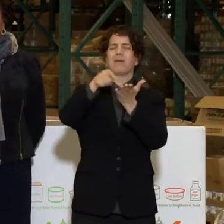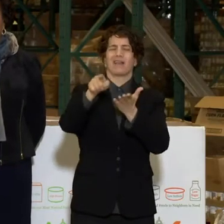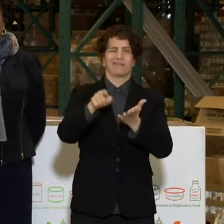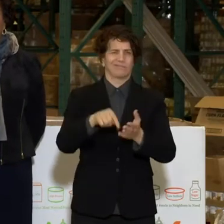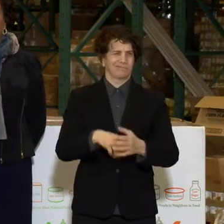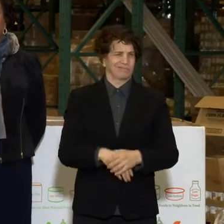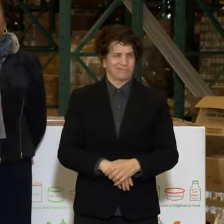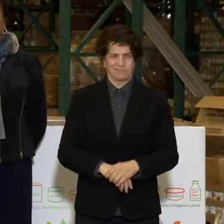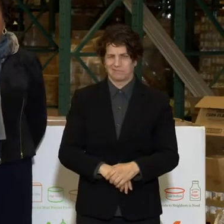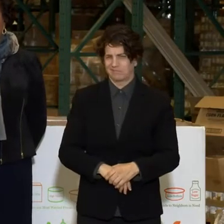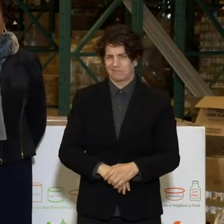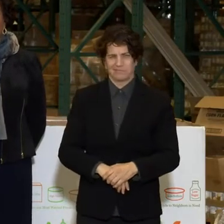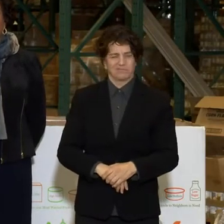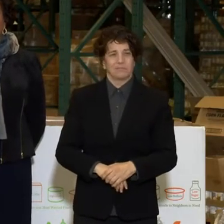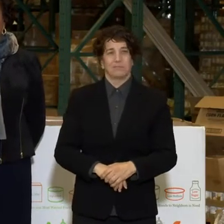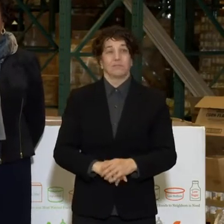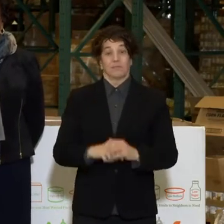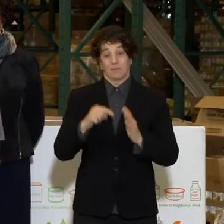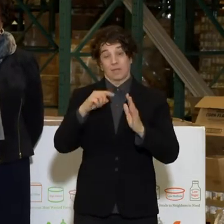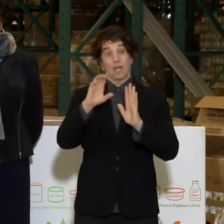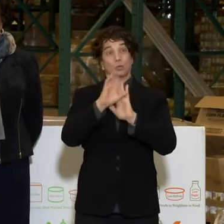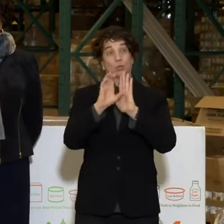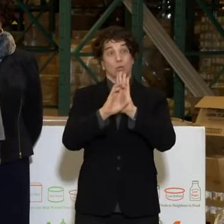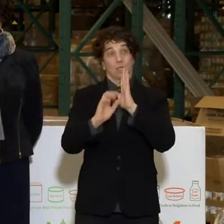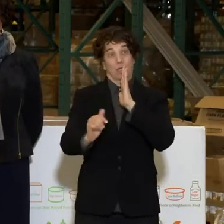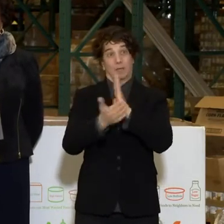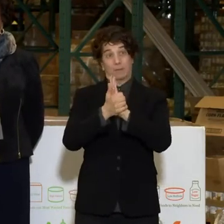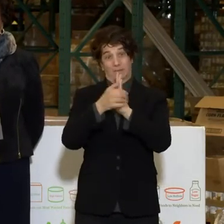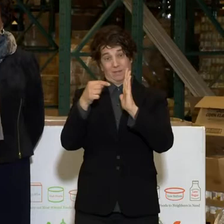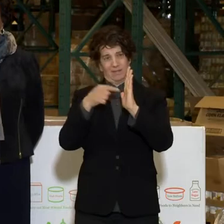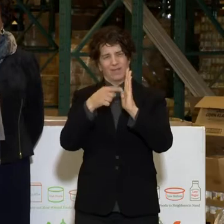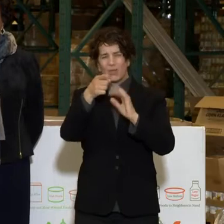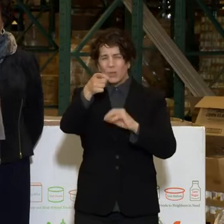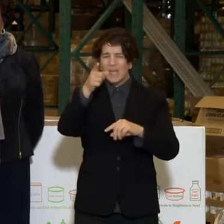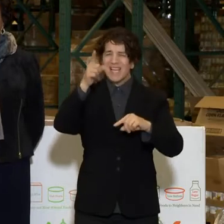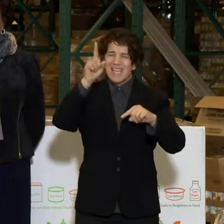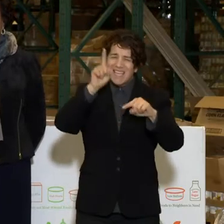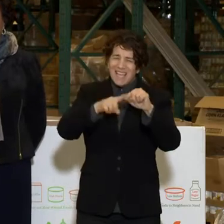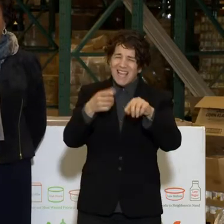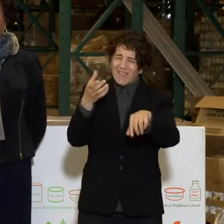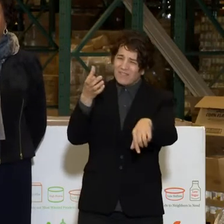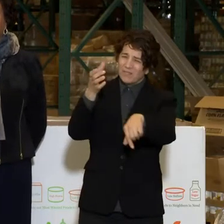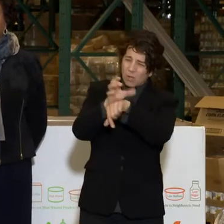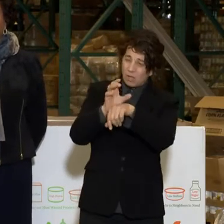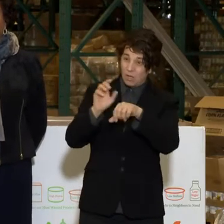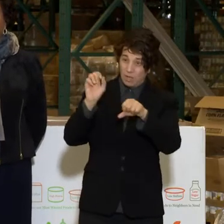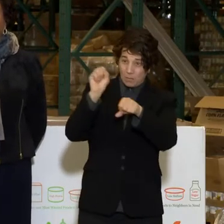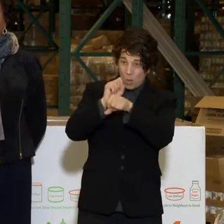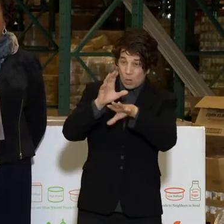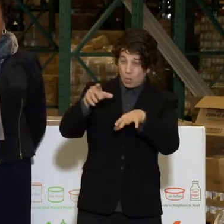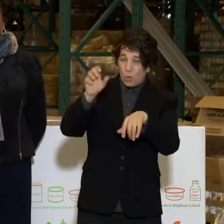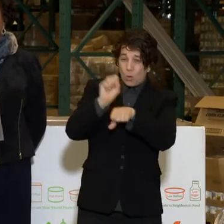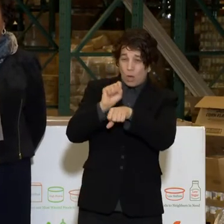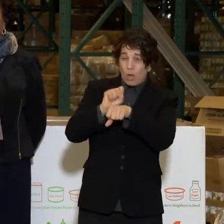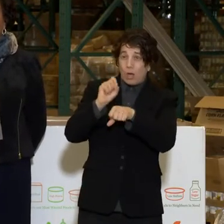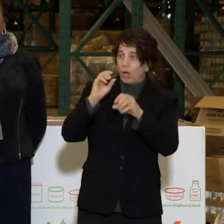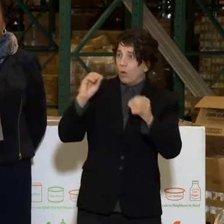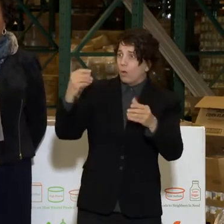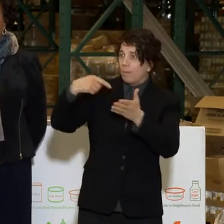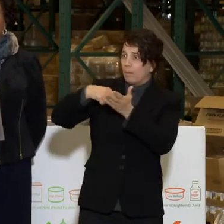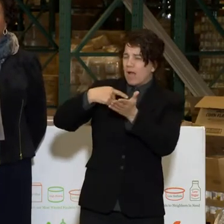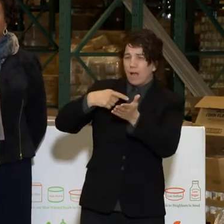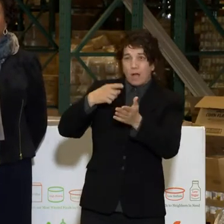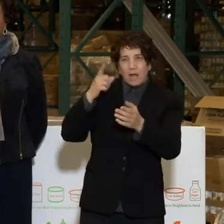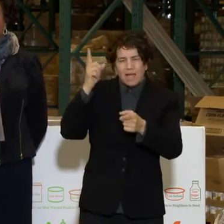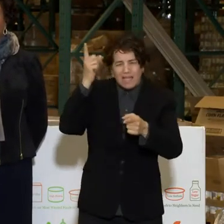for nothing. We've got to do something about making people work for nothing for any period of time, and that's what we're doing now,